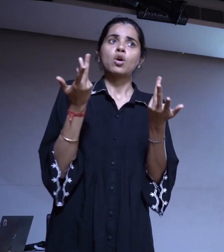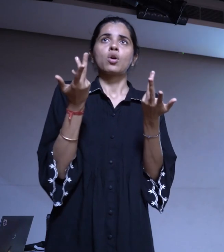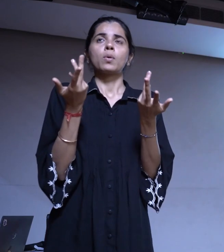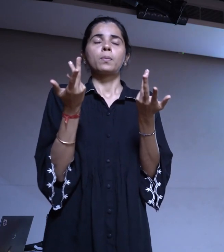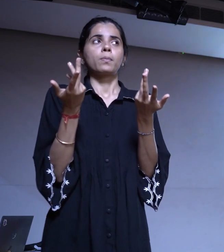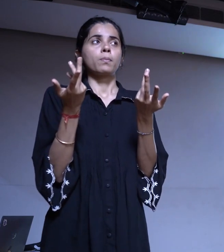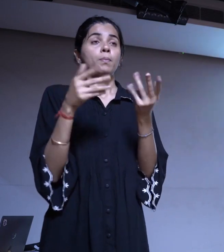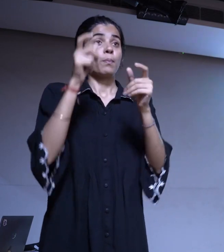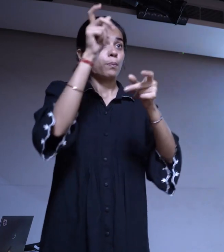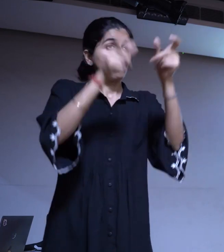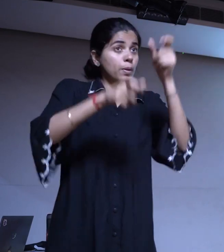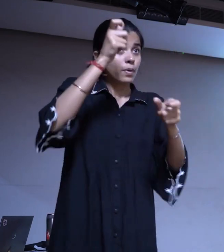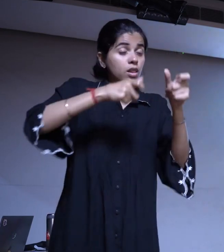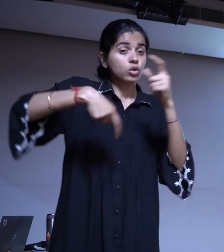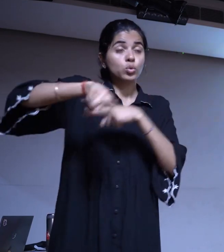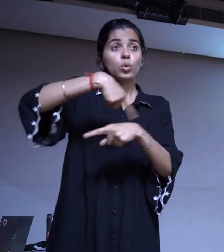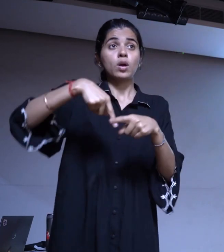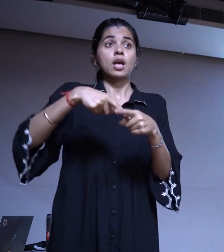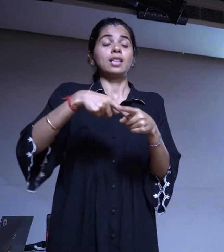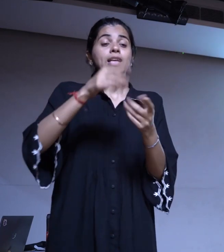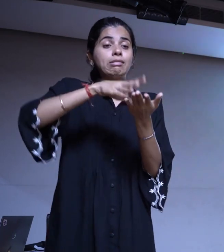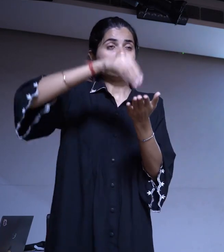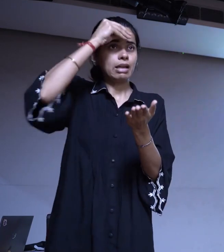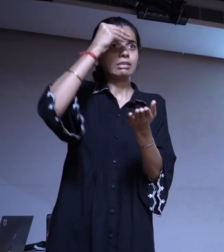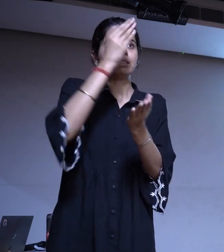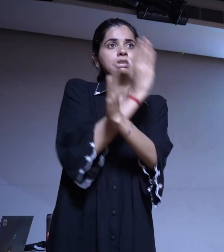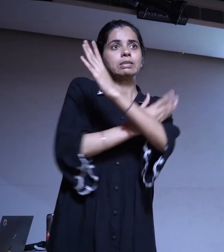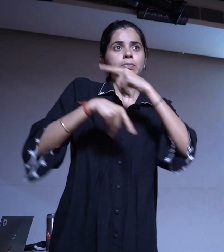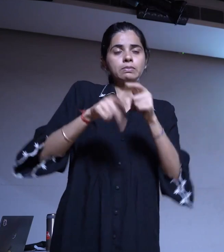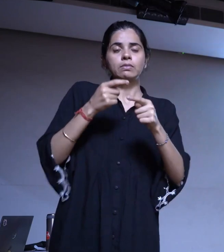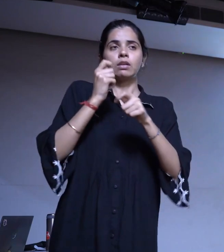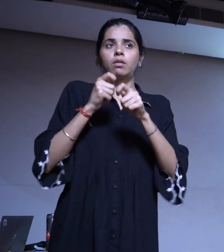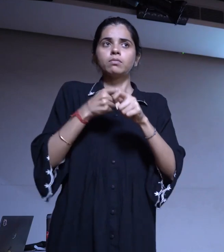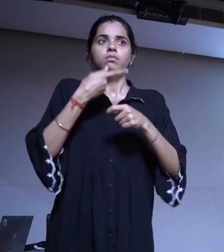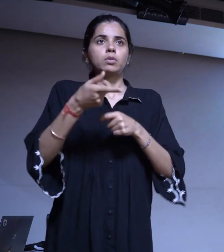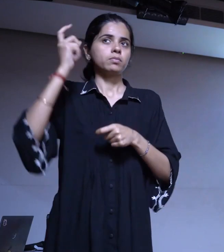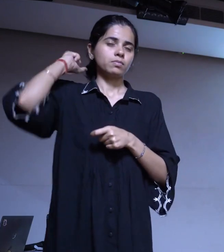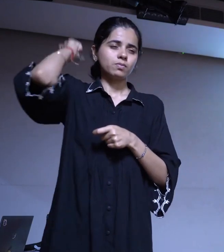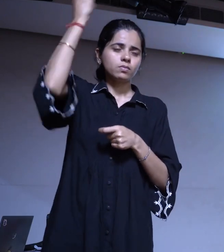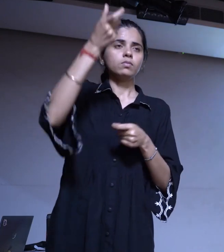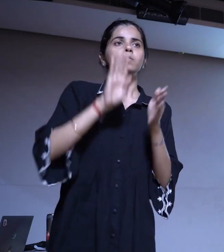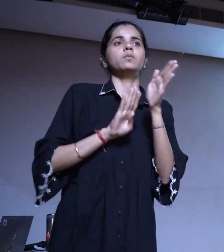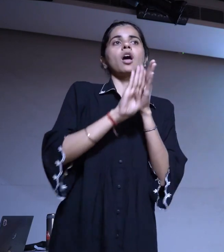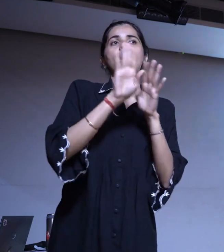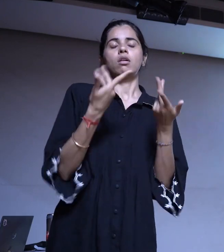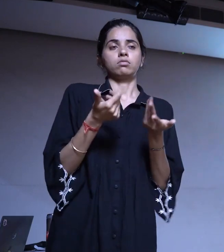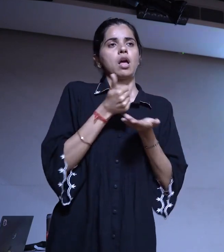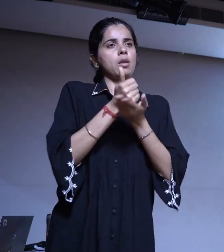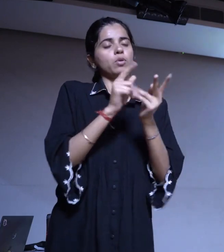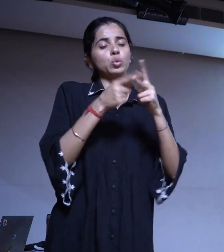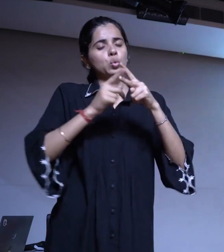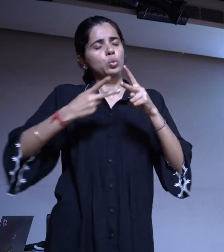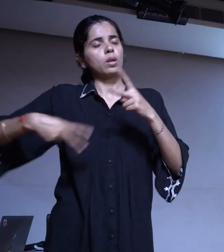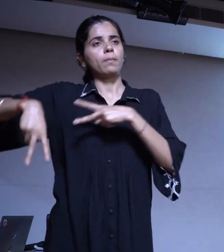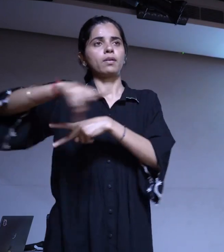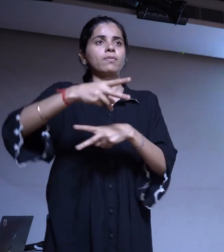as um people in the field to try and quantify progress in terms of cognitive skills okay I'm afraid